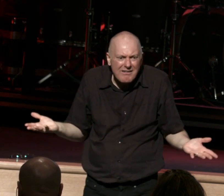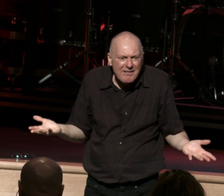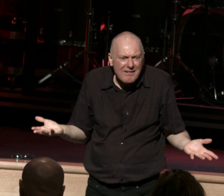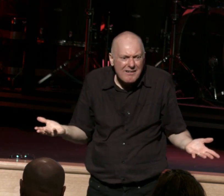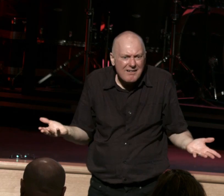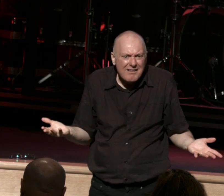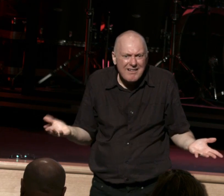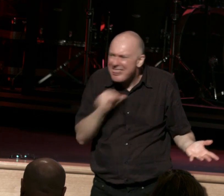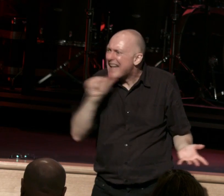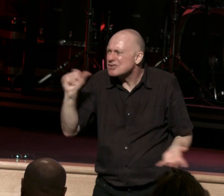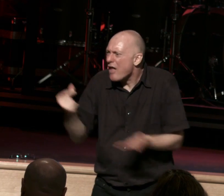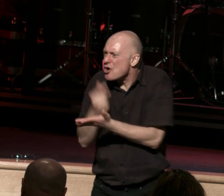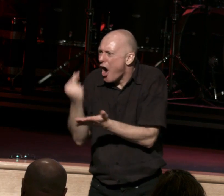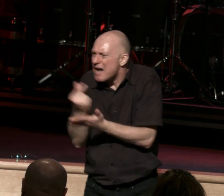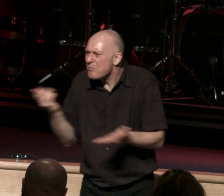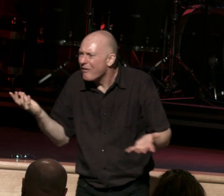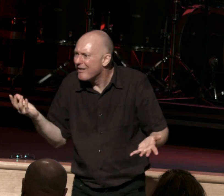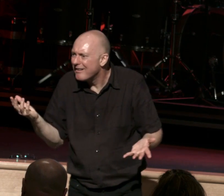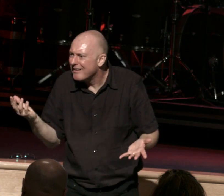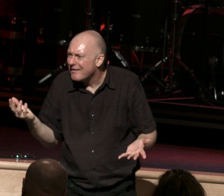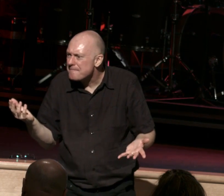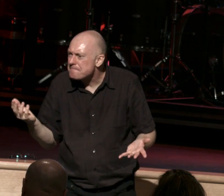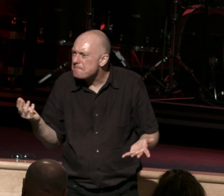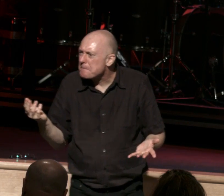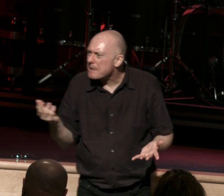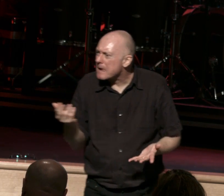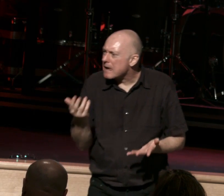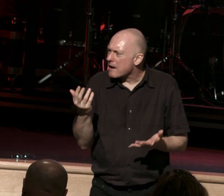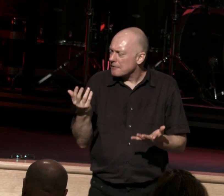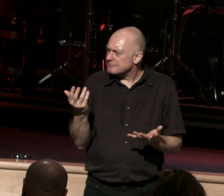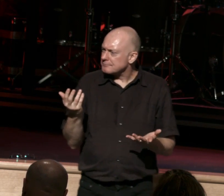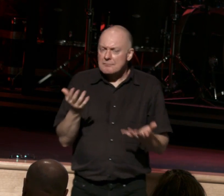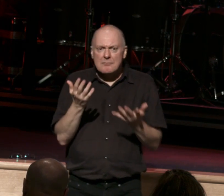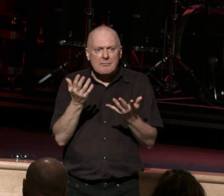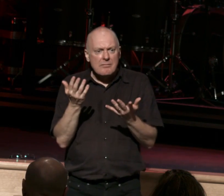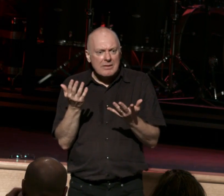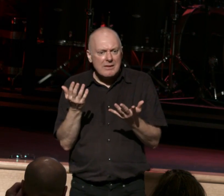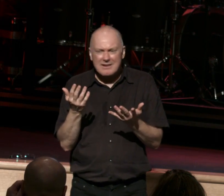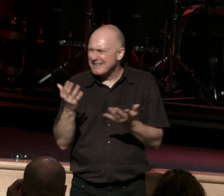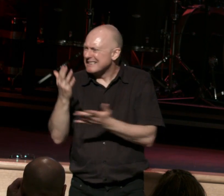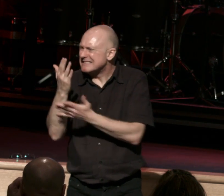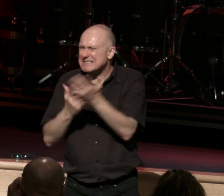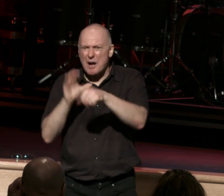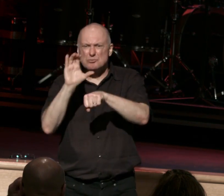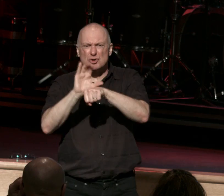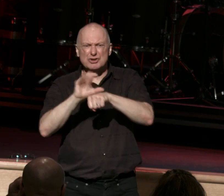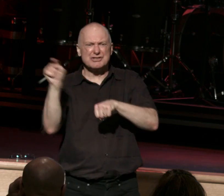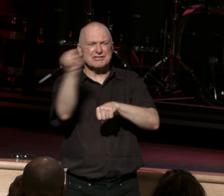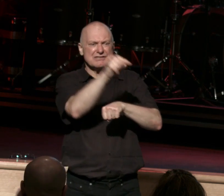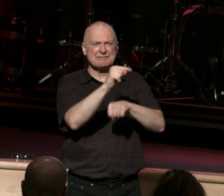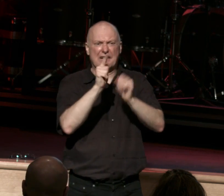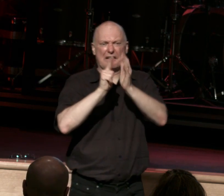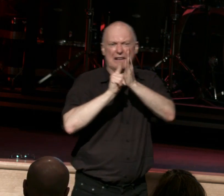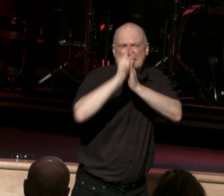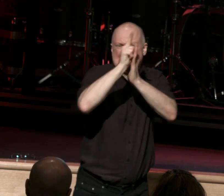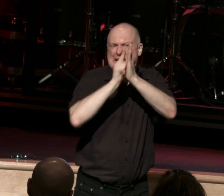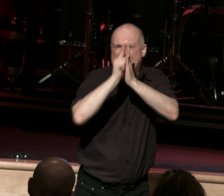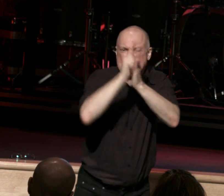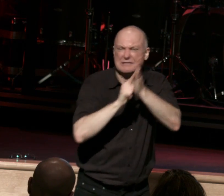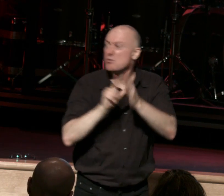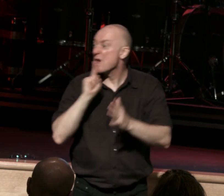Word, I'll tell you that much. That's not the gospel, loved ones. And these systems of Christendom that are built in these structures of